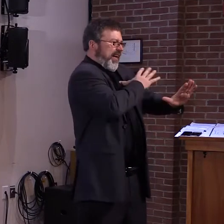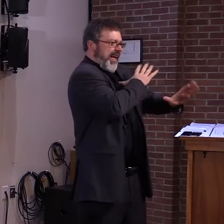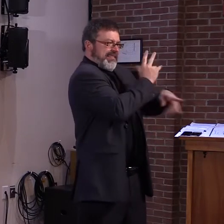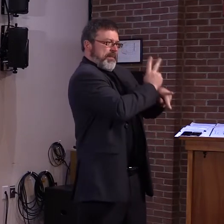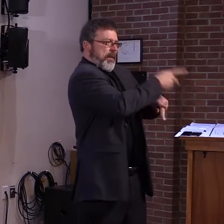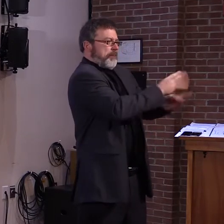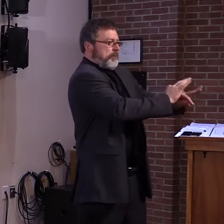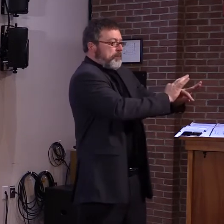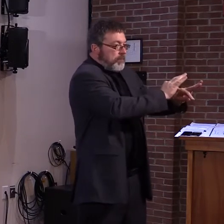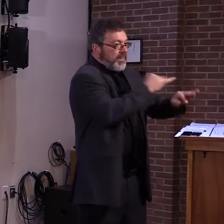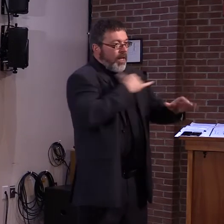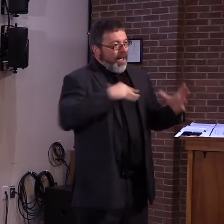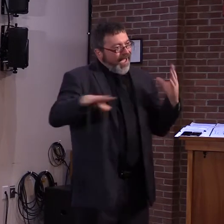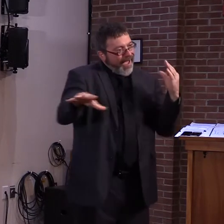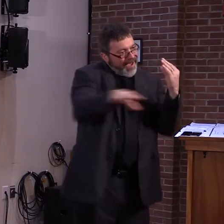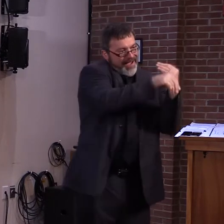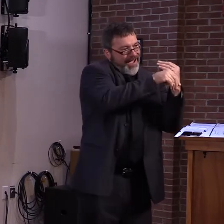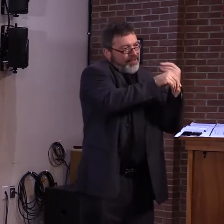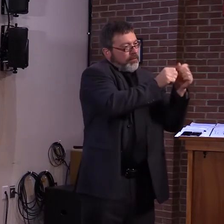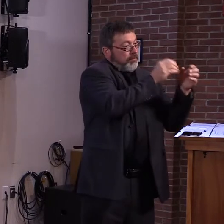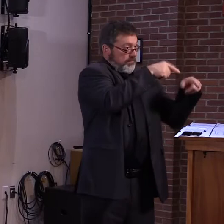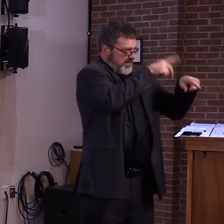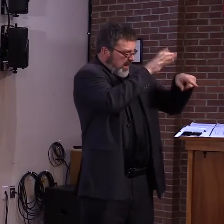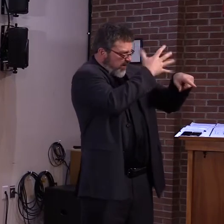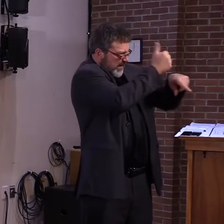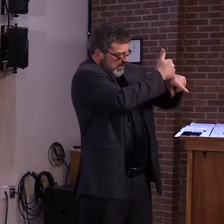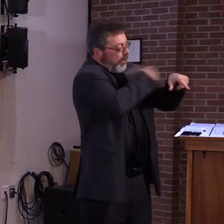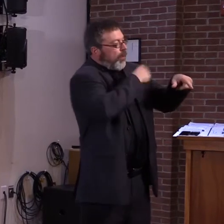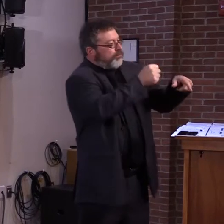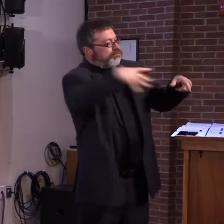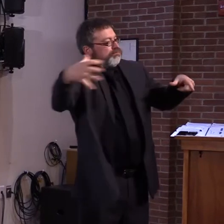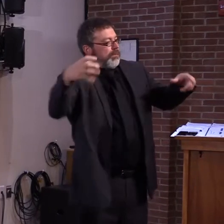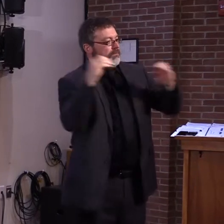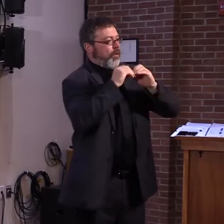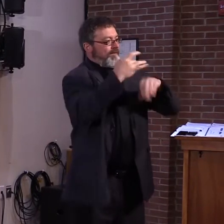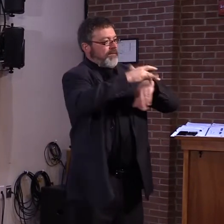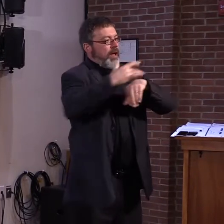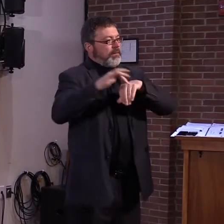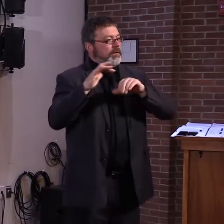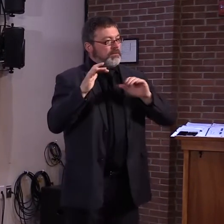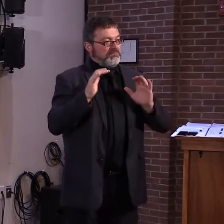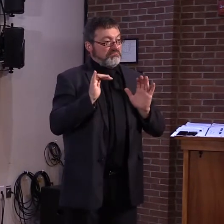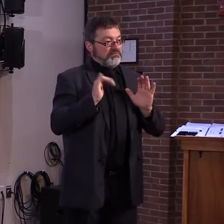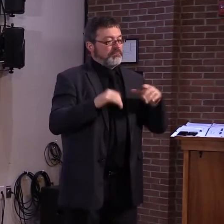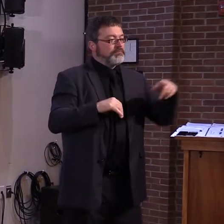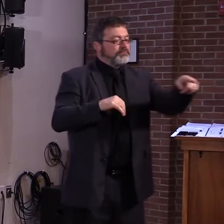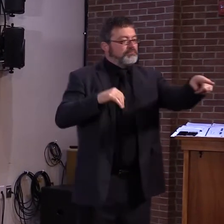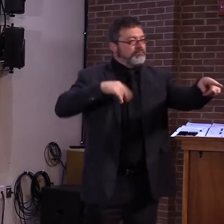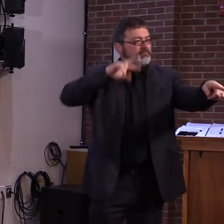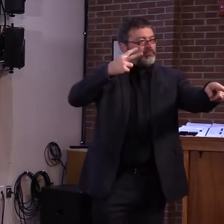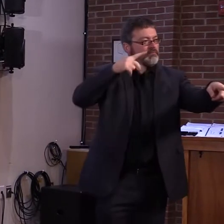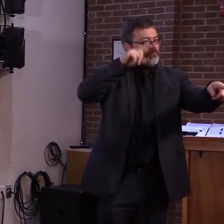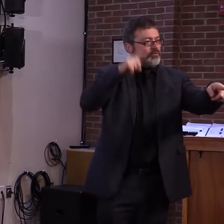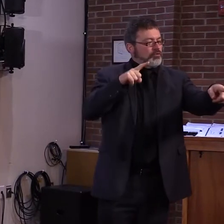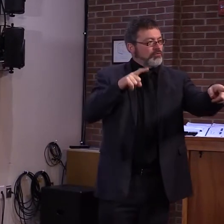update of where we are. Yeah, just last question for you. How do you plan to keep kids safe from the virus while they're in these